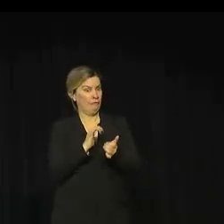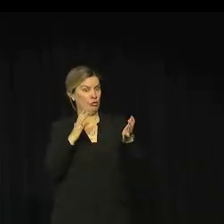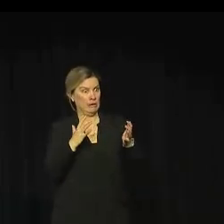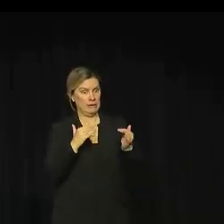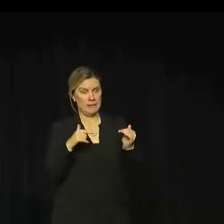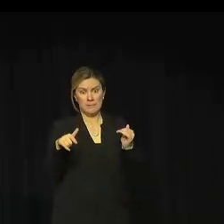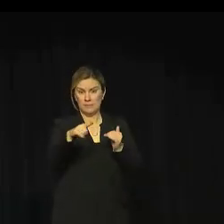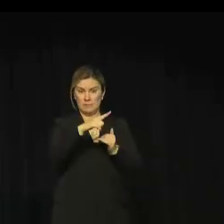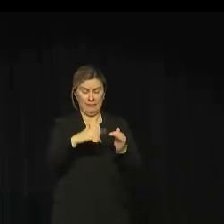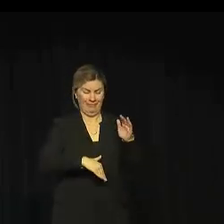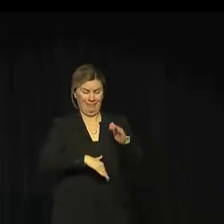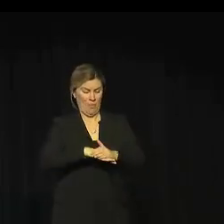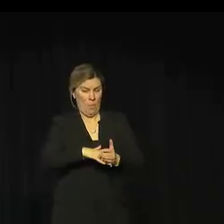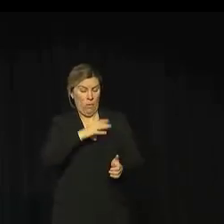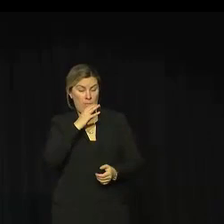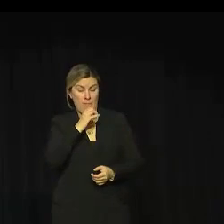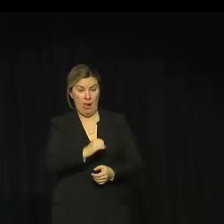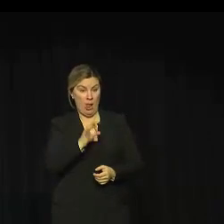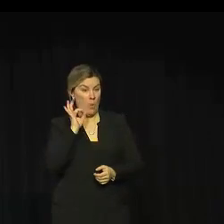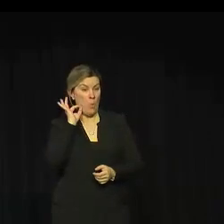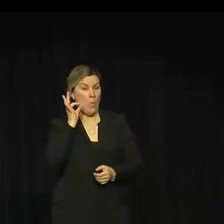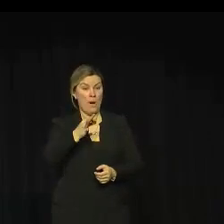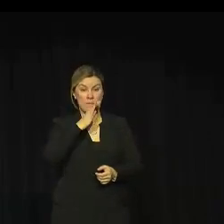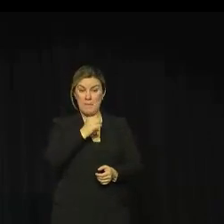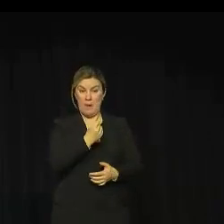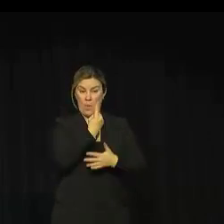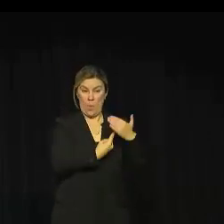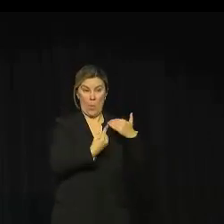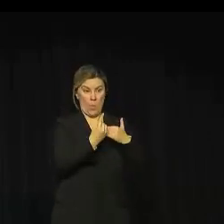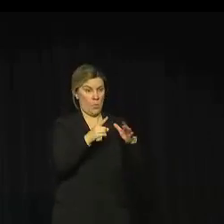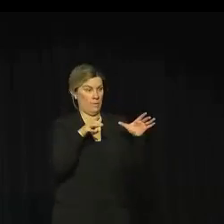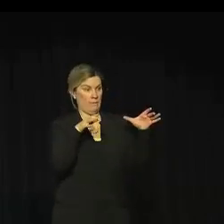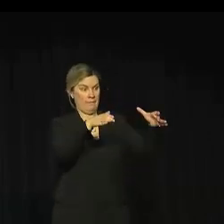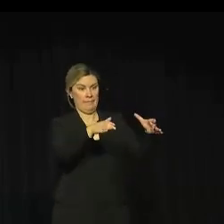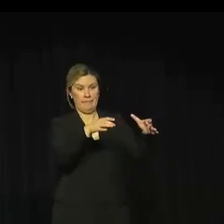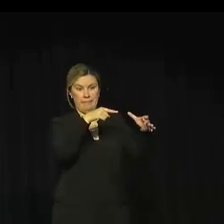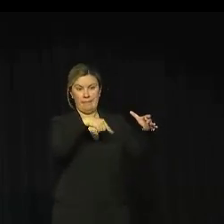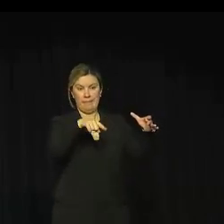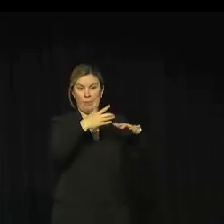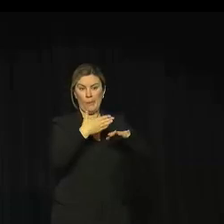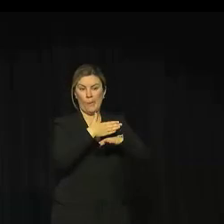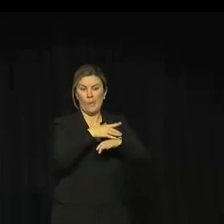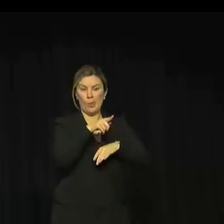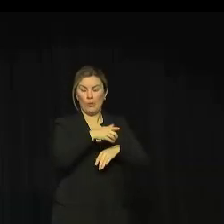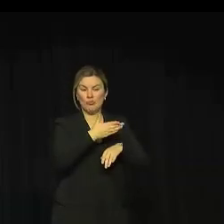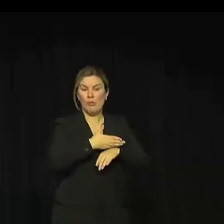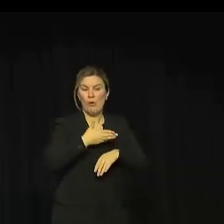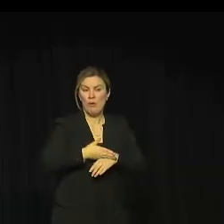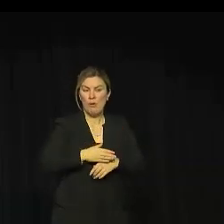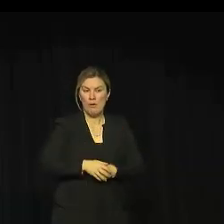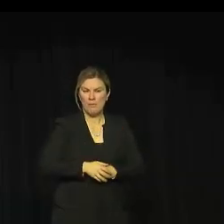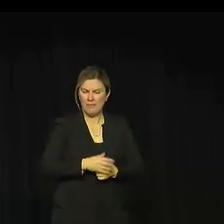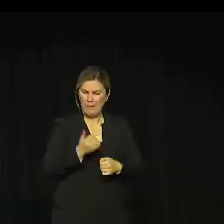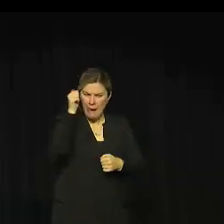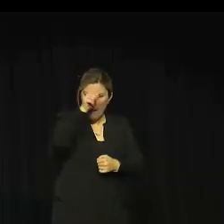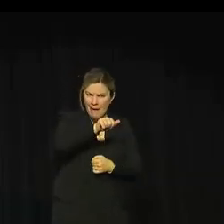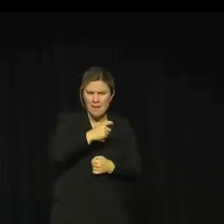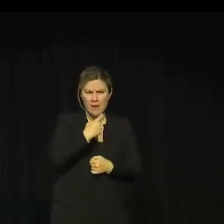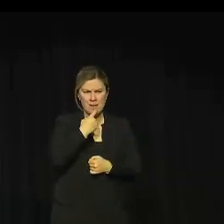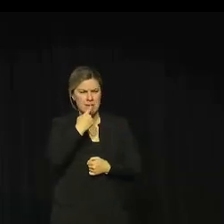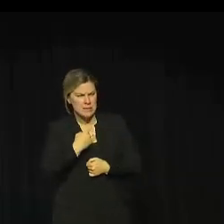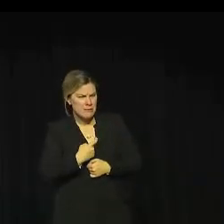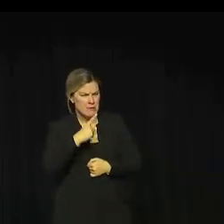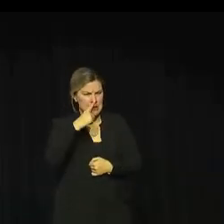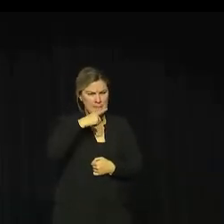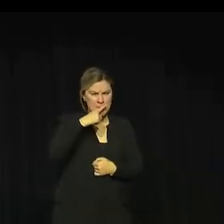of males, white males, very clever people, very serious people,